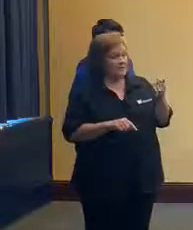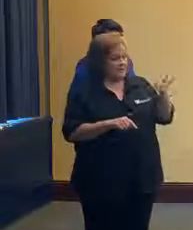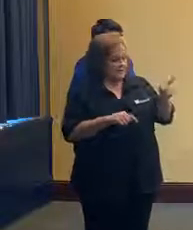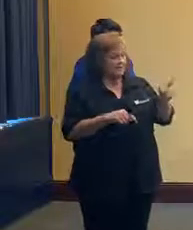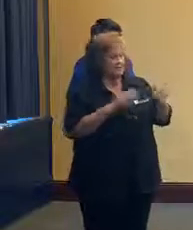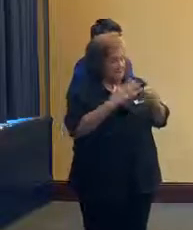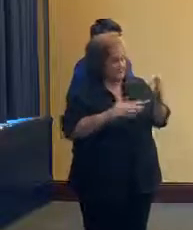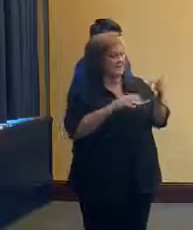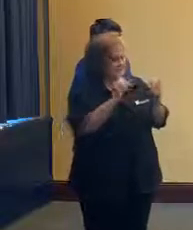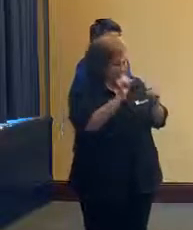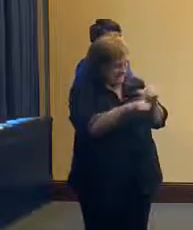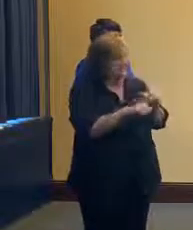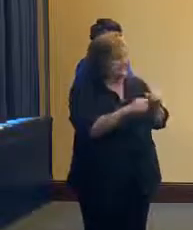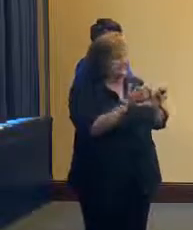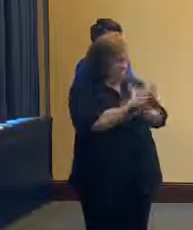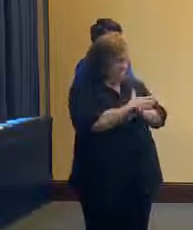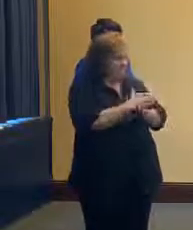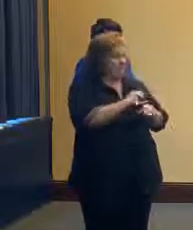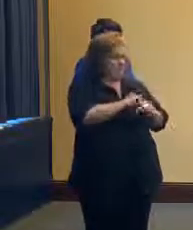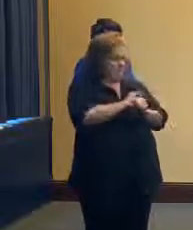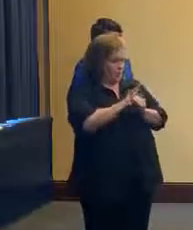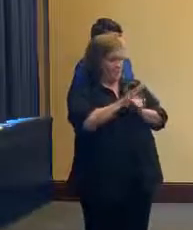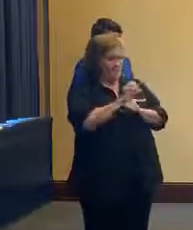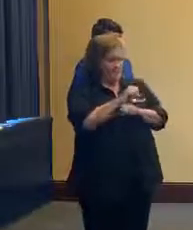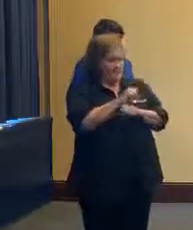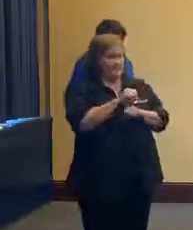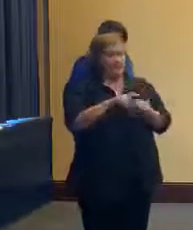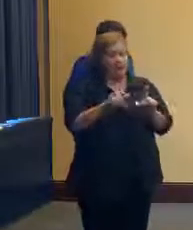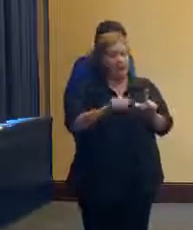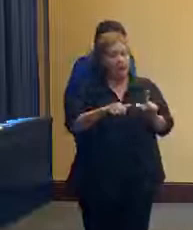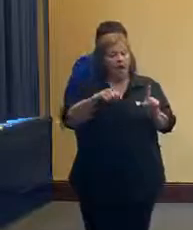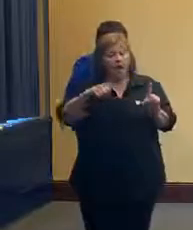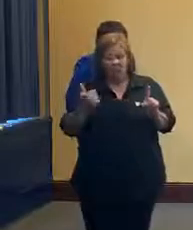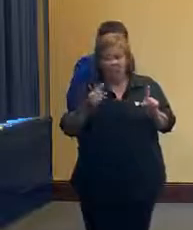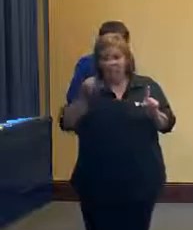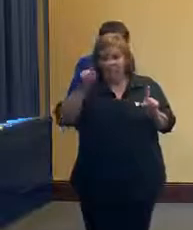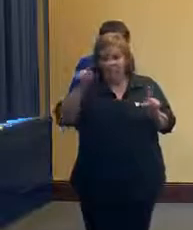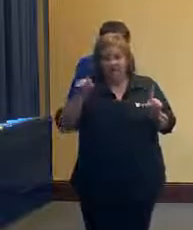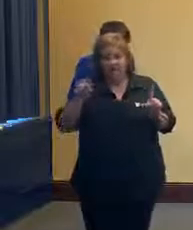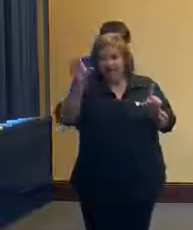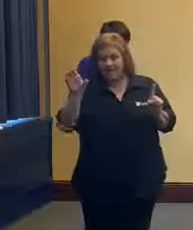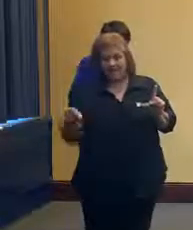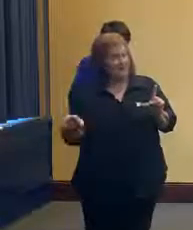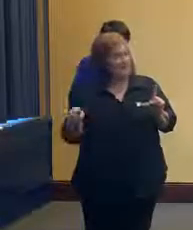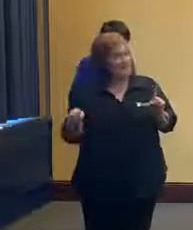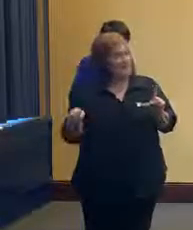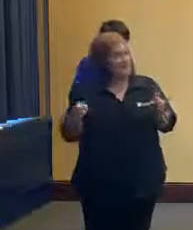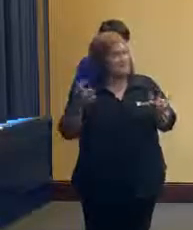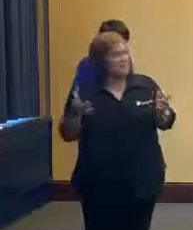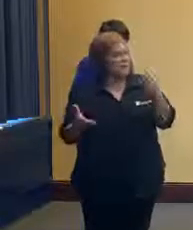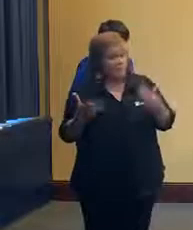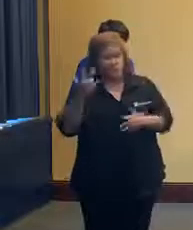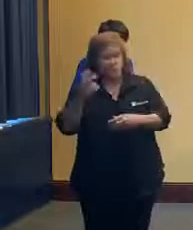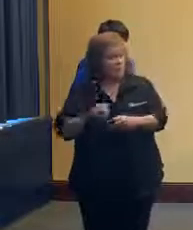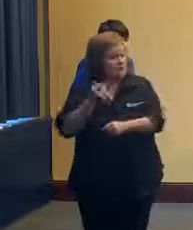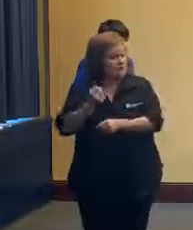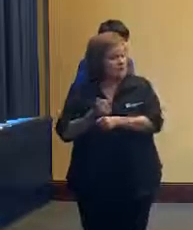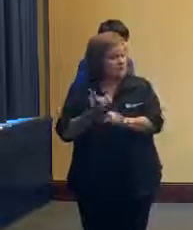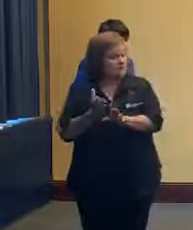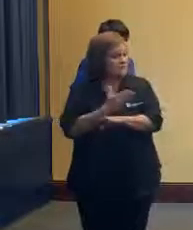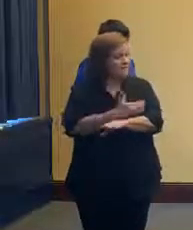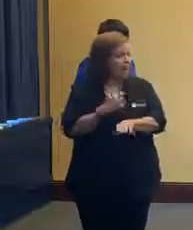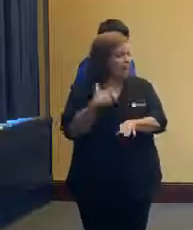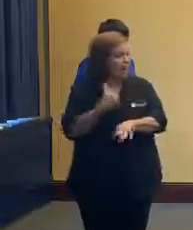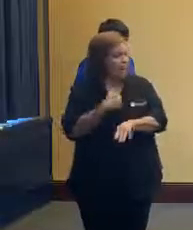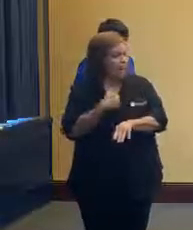is yes, back to pre-COVID times. In other cases, the vulnerability matrix identifies that it may be 3 years before we're